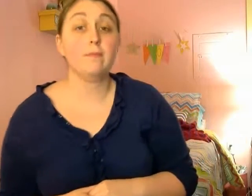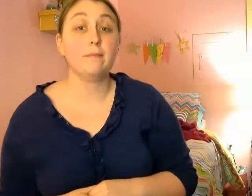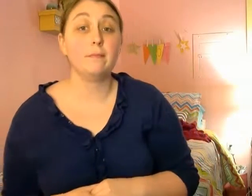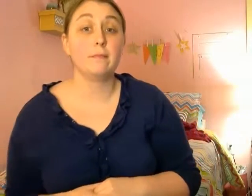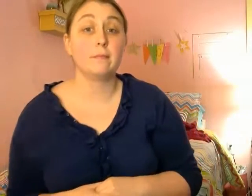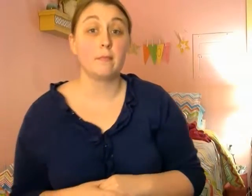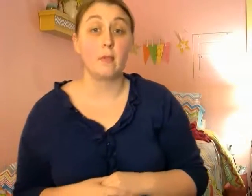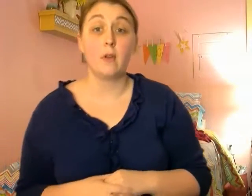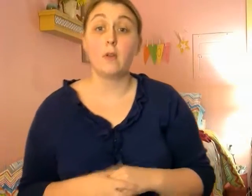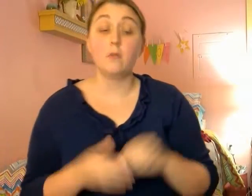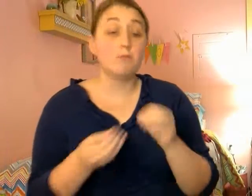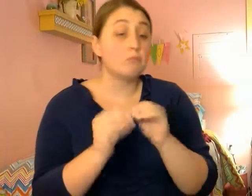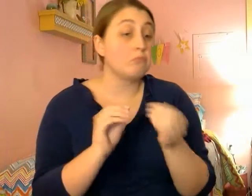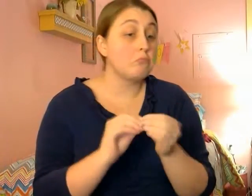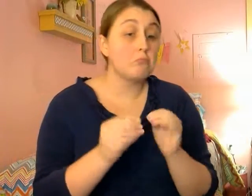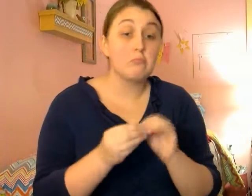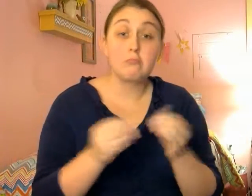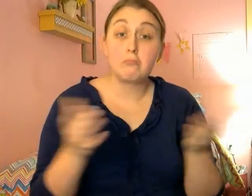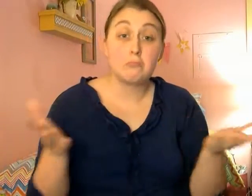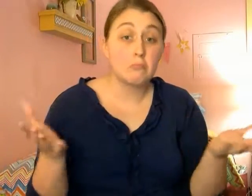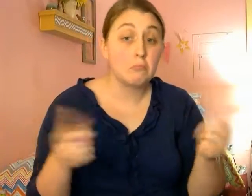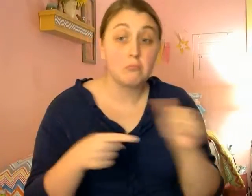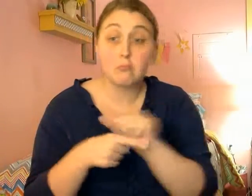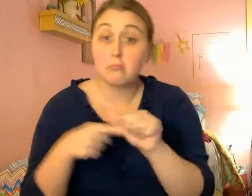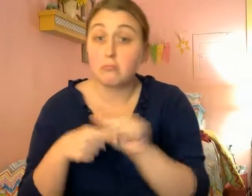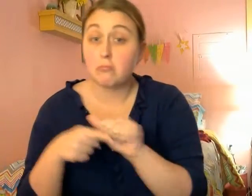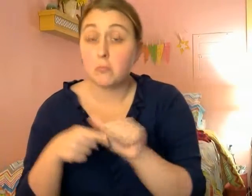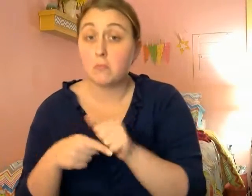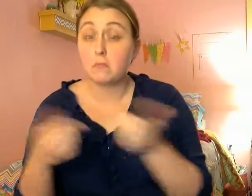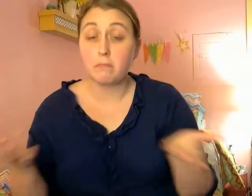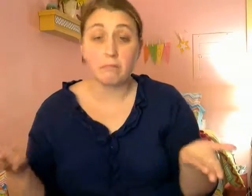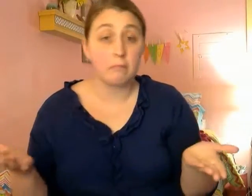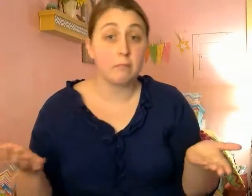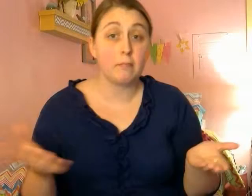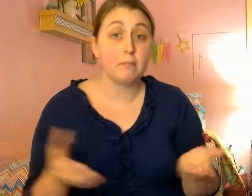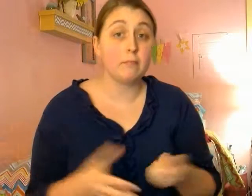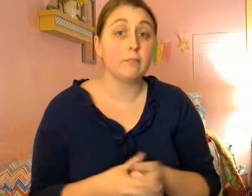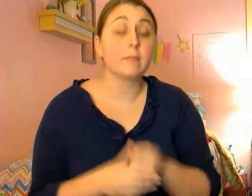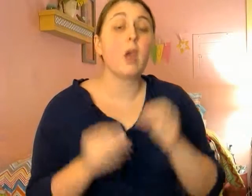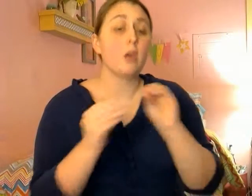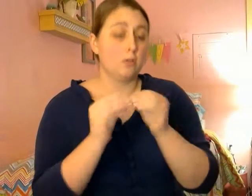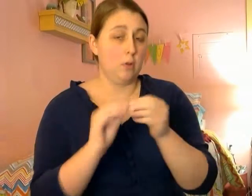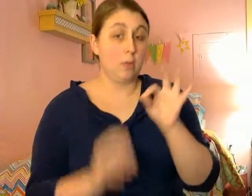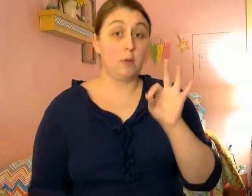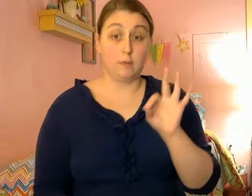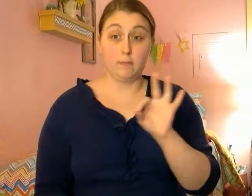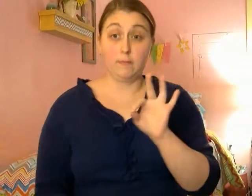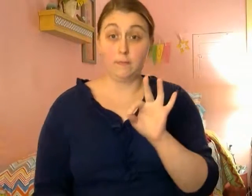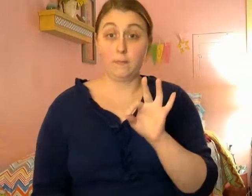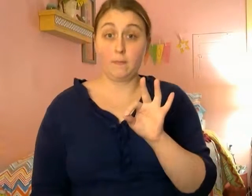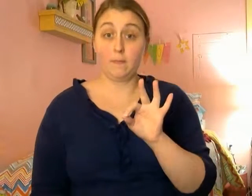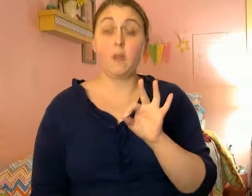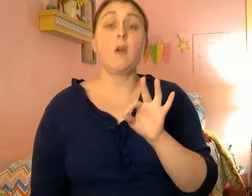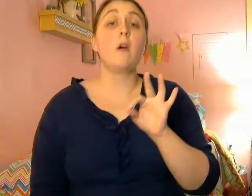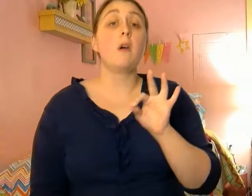Any number you want to practice, Clay? Buddy? The number 9. Number 9.